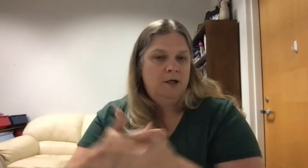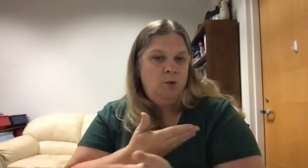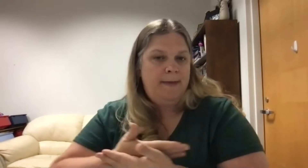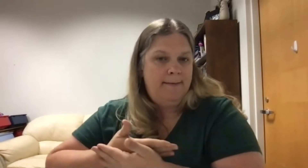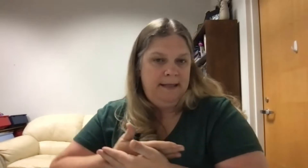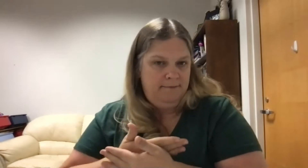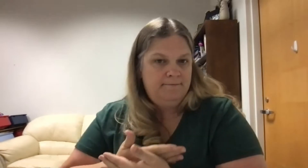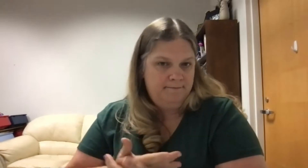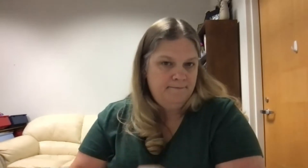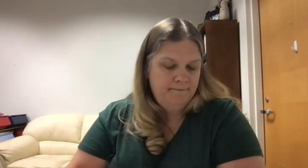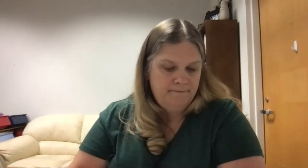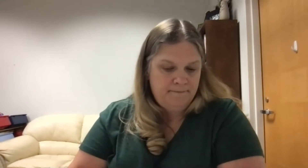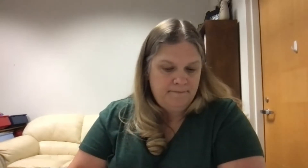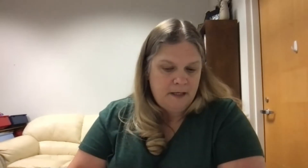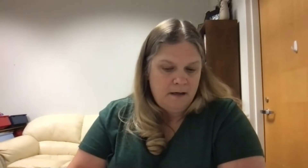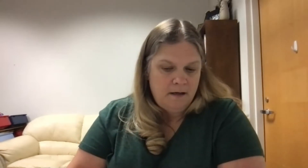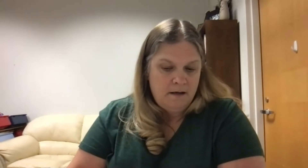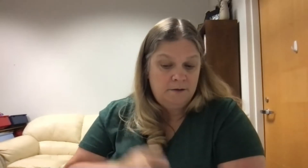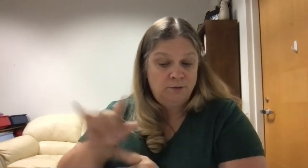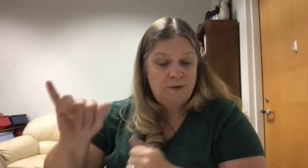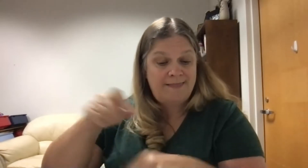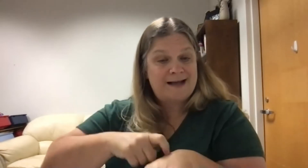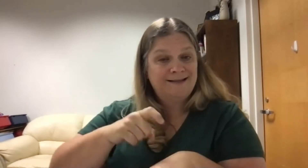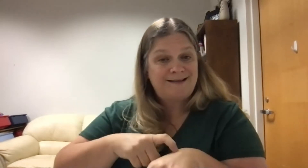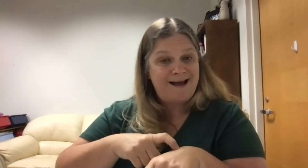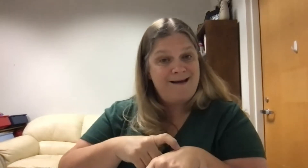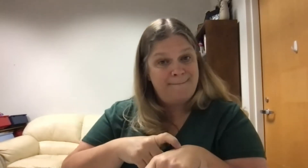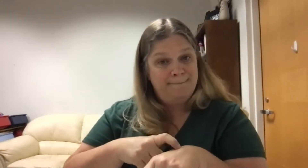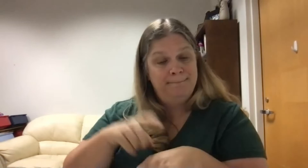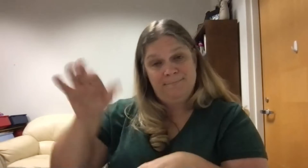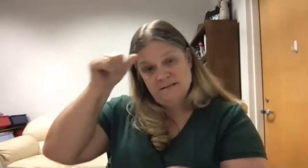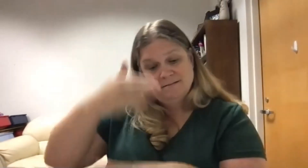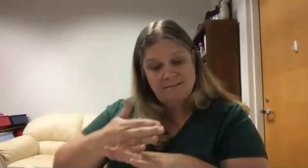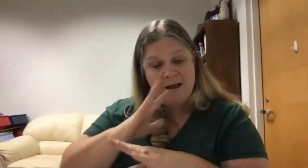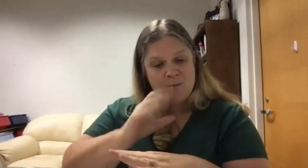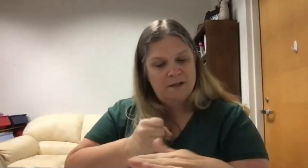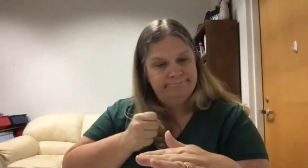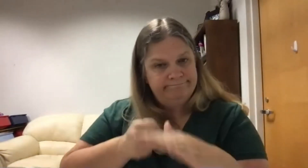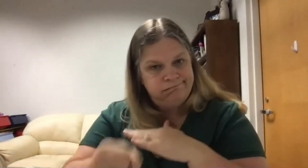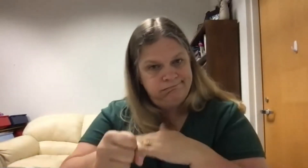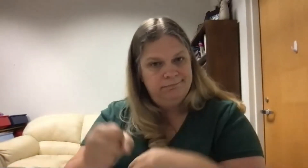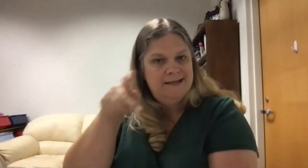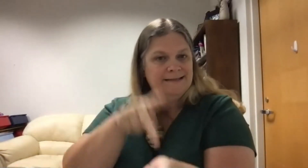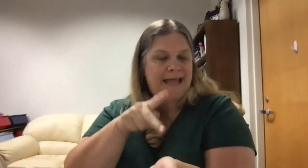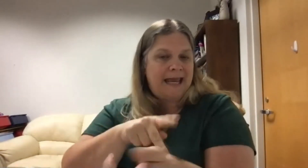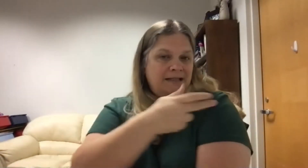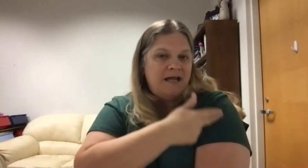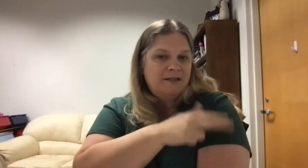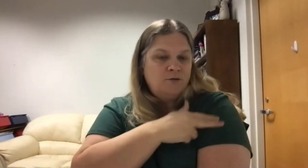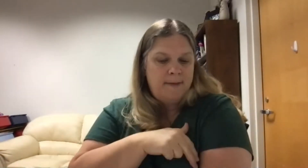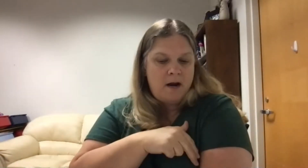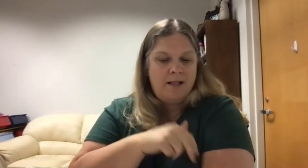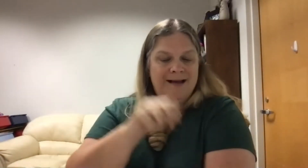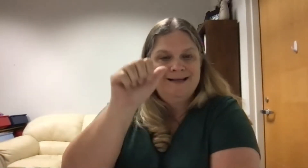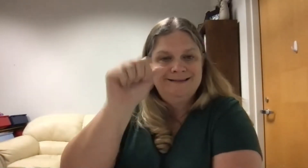to take care of, and she also had a new baby. And so during that time, her son